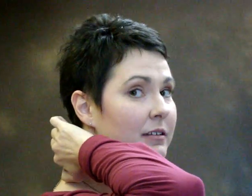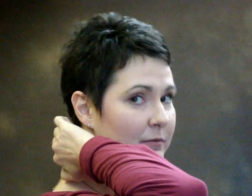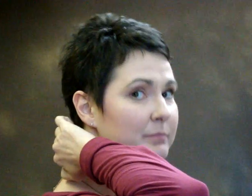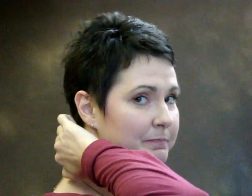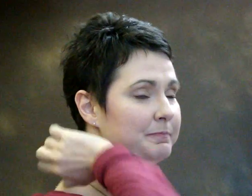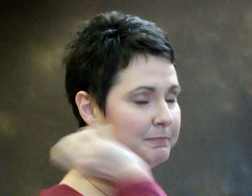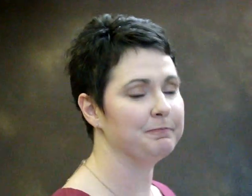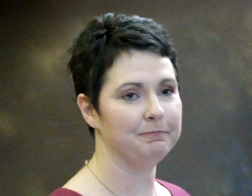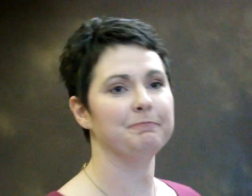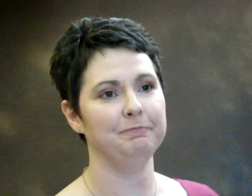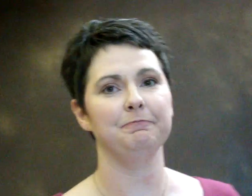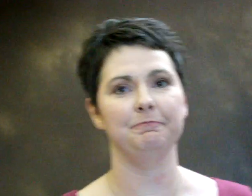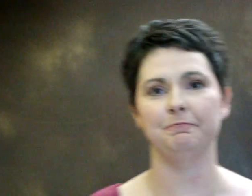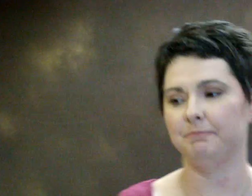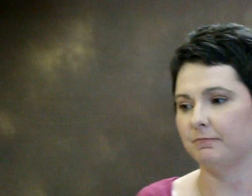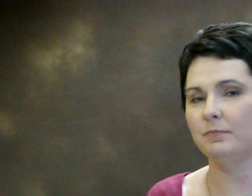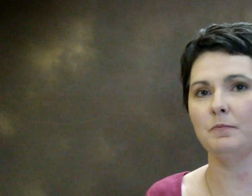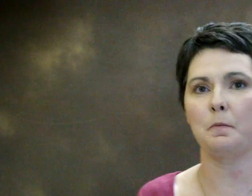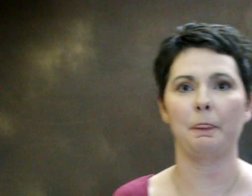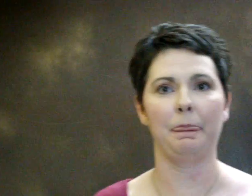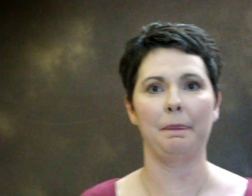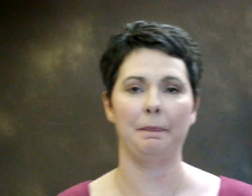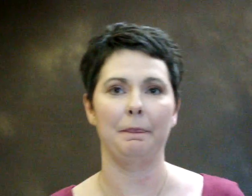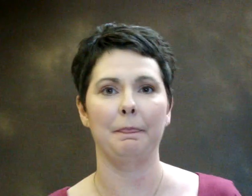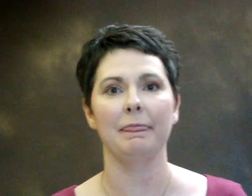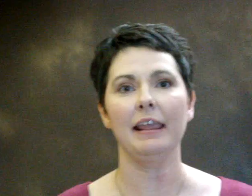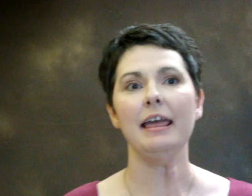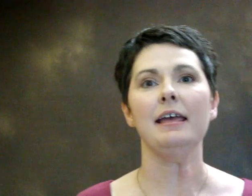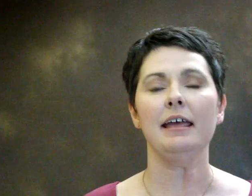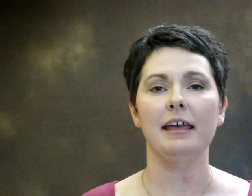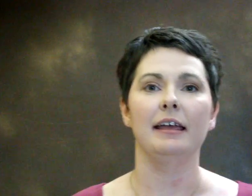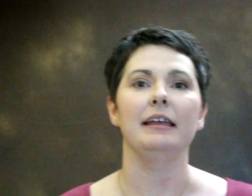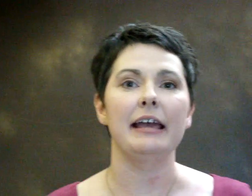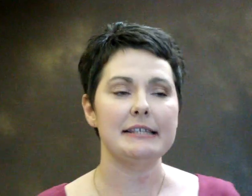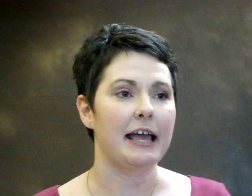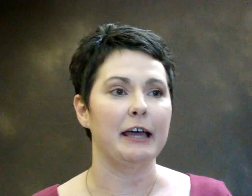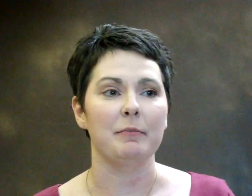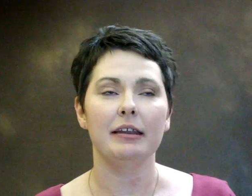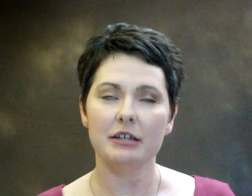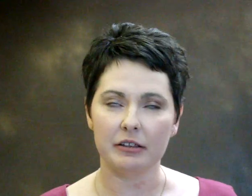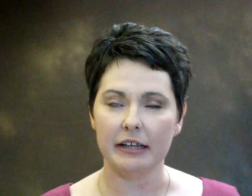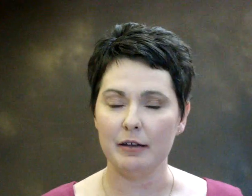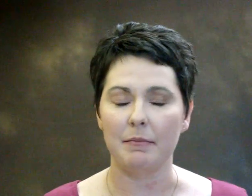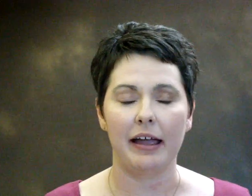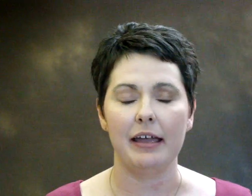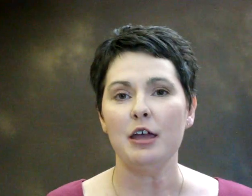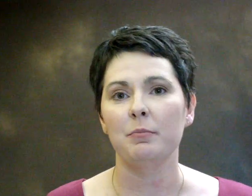Okay. All right. And then you sought some care. Yes, initially my